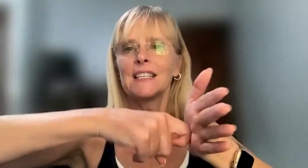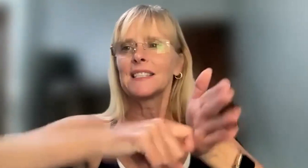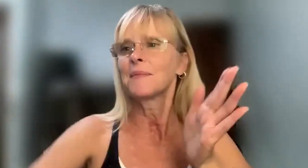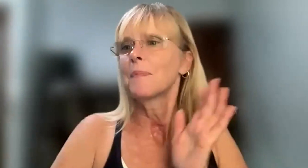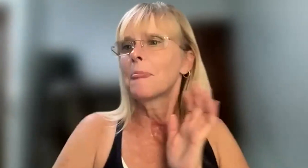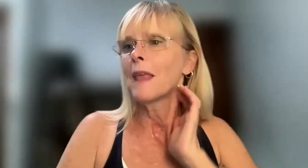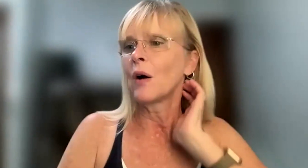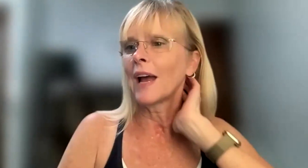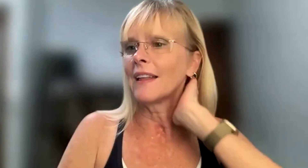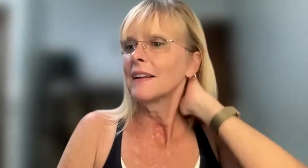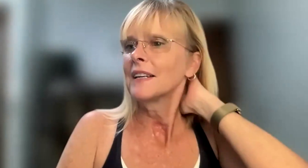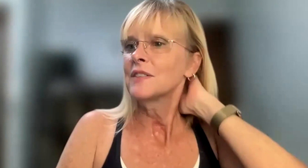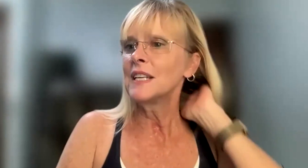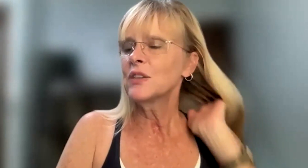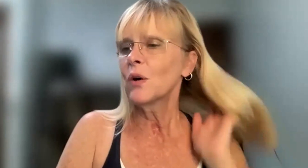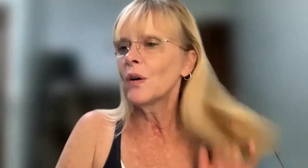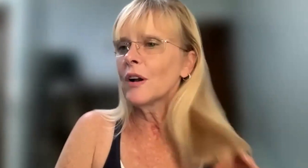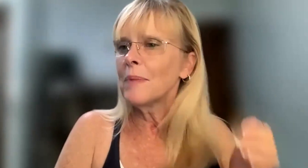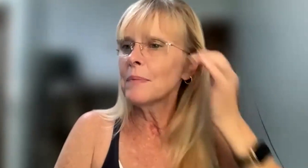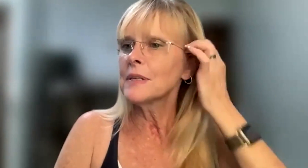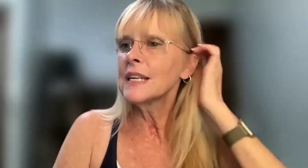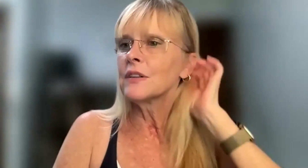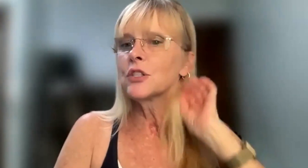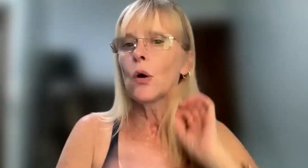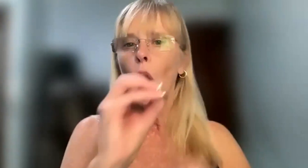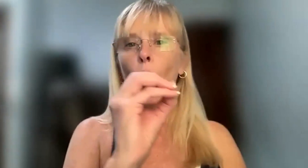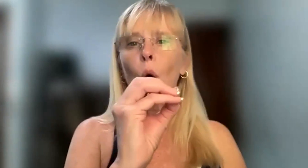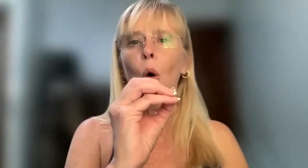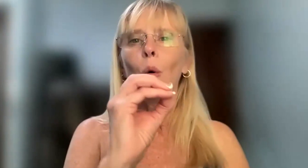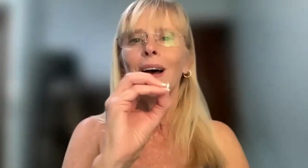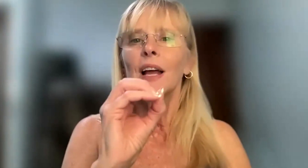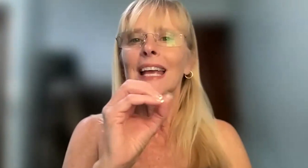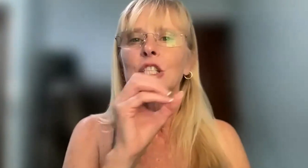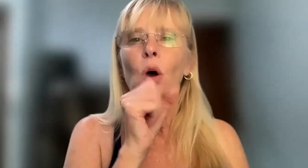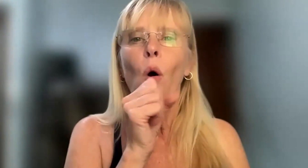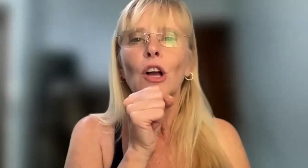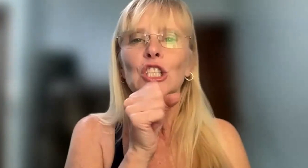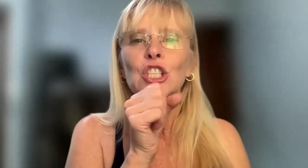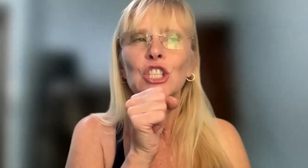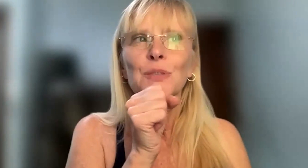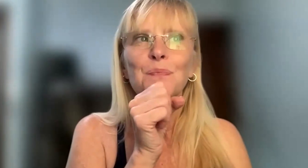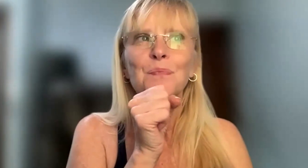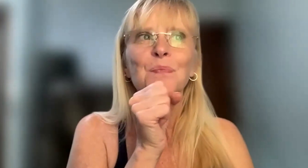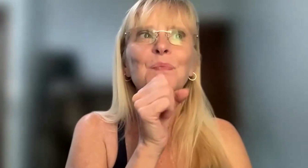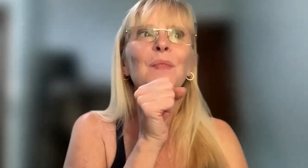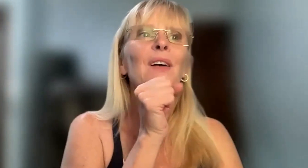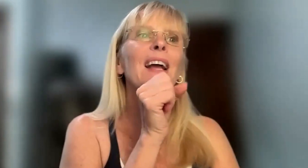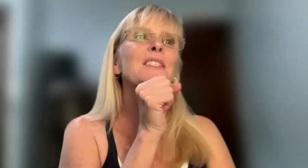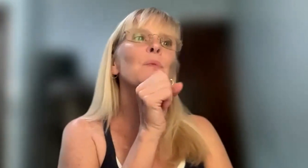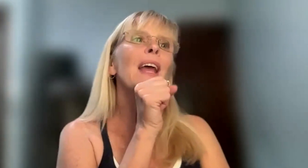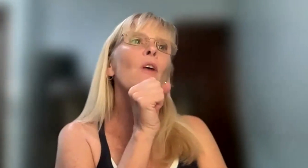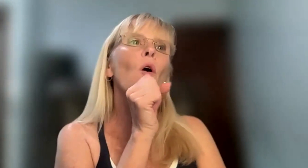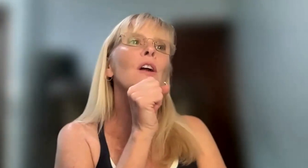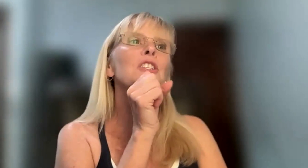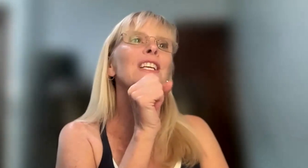keys. Okay, so these are on our papers here. So O is orange. Okay, so we have orange